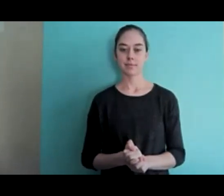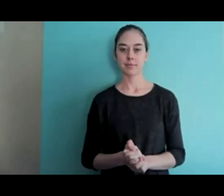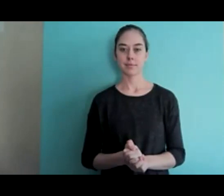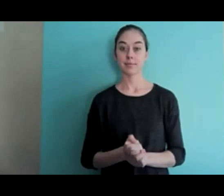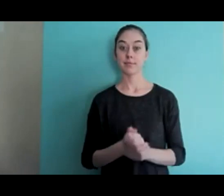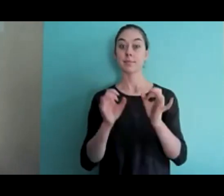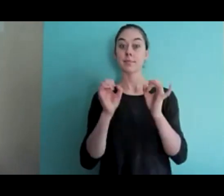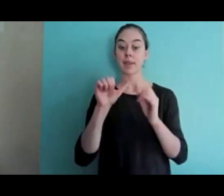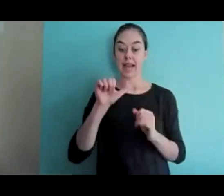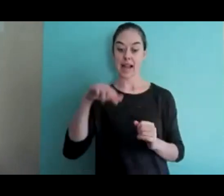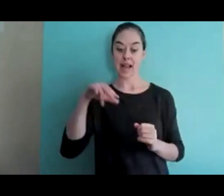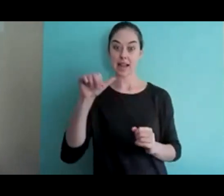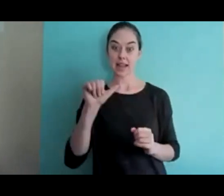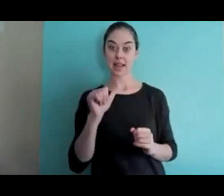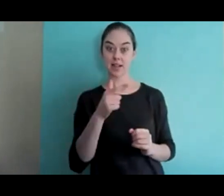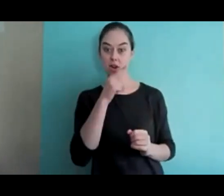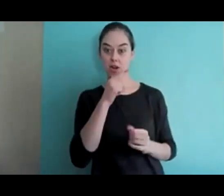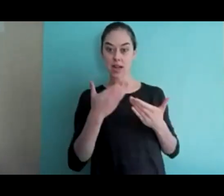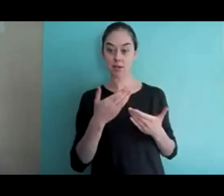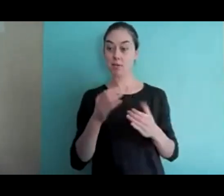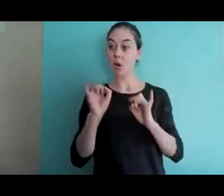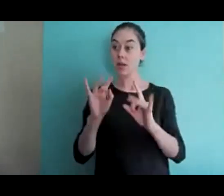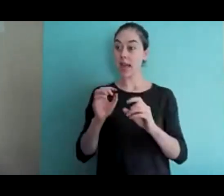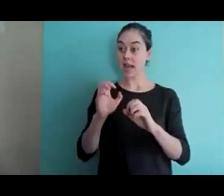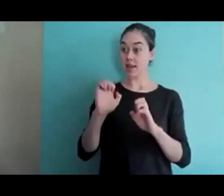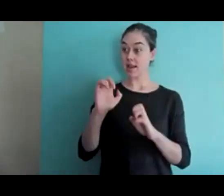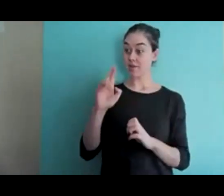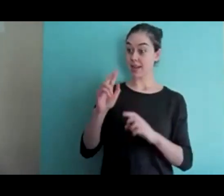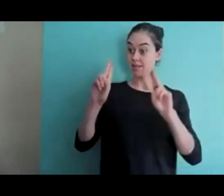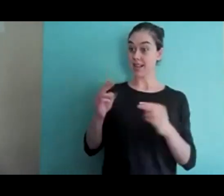Okay, Eric, if you want to kick off and get going, if everyone is ready,